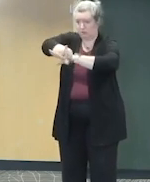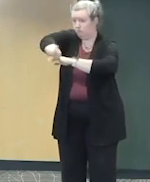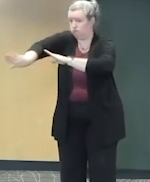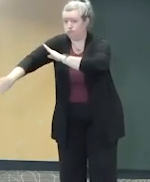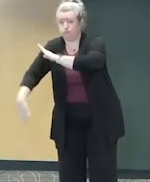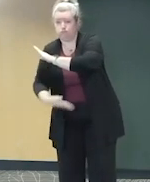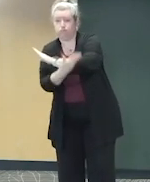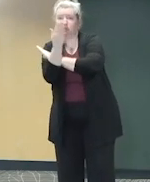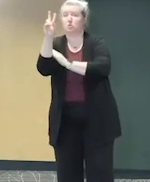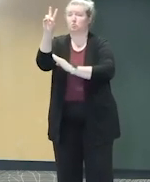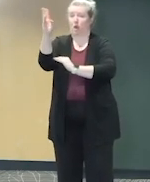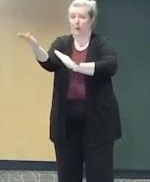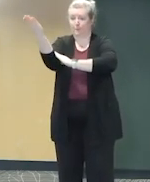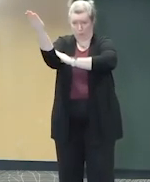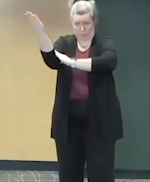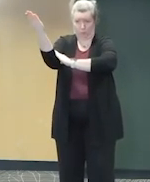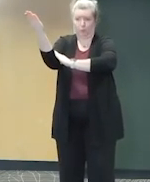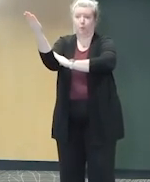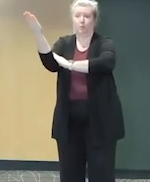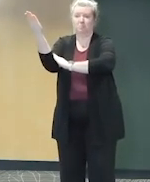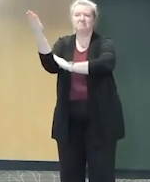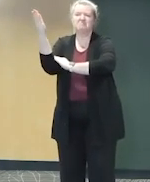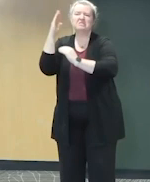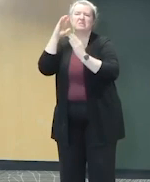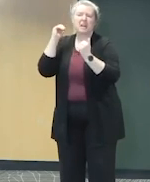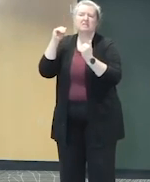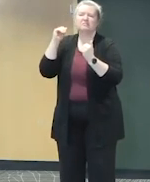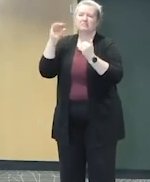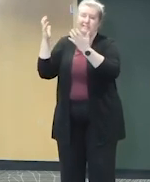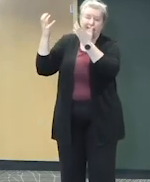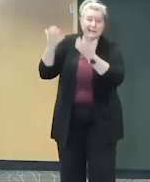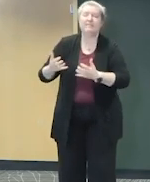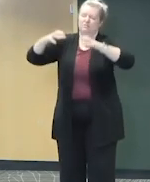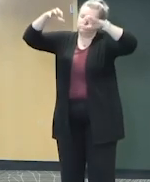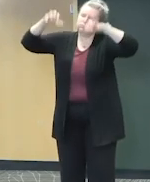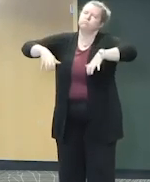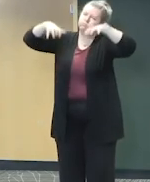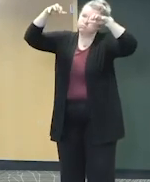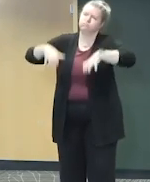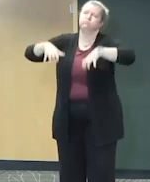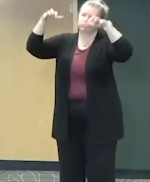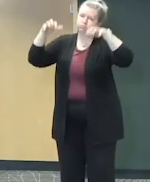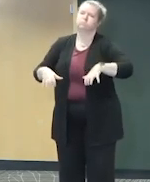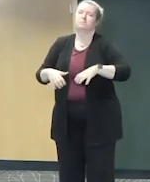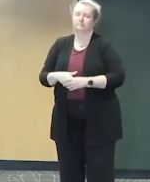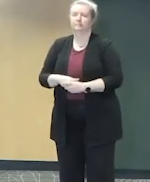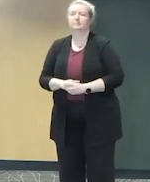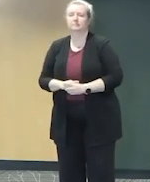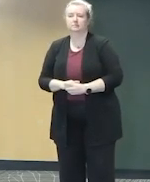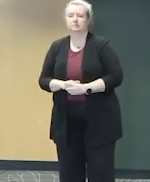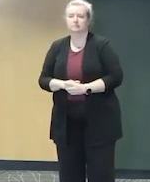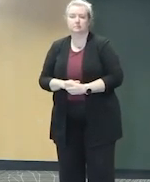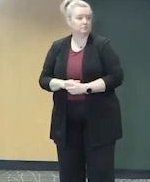a.m.-ish, we're predicting the most heavy precipitation. And again, this pink part of